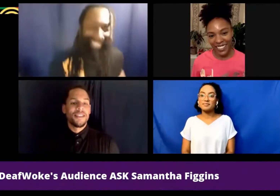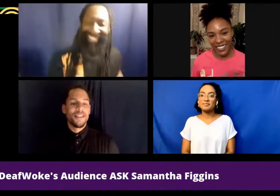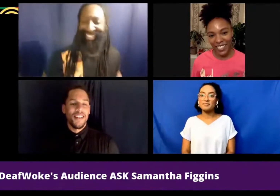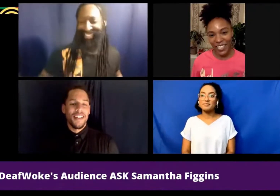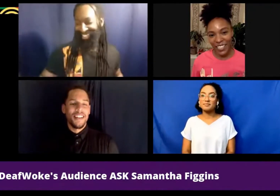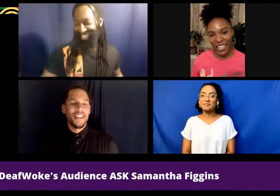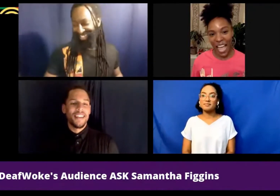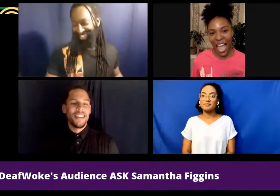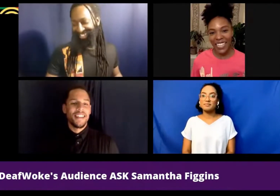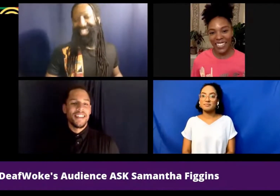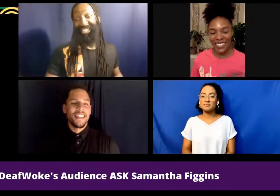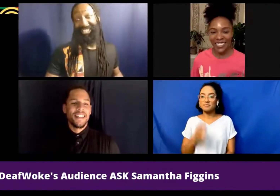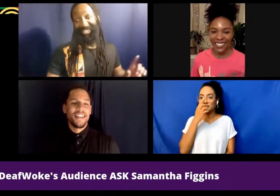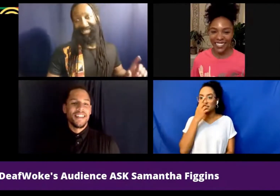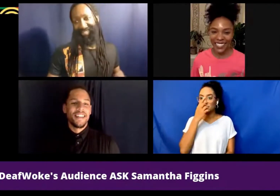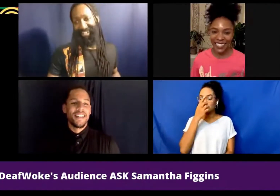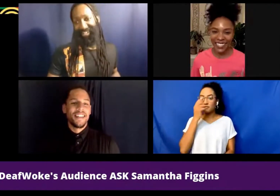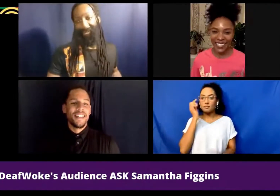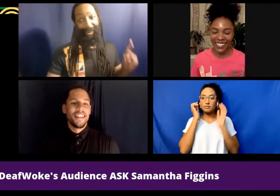Sorry.